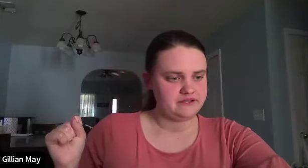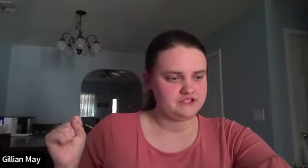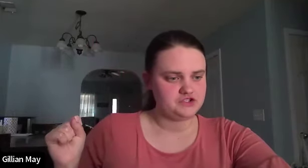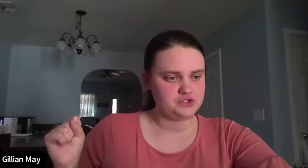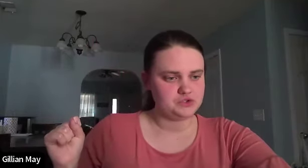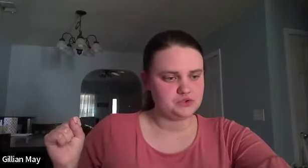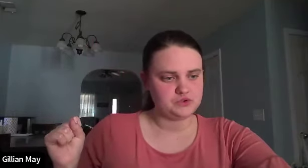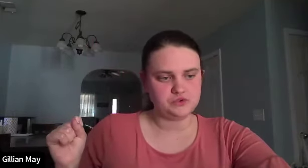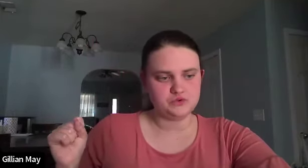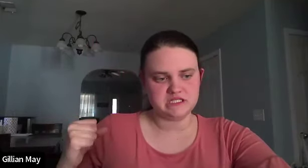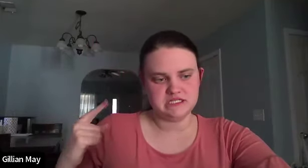Let's do